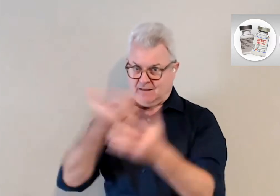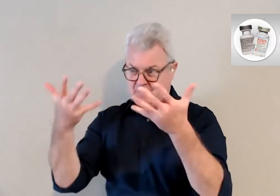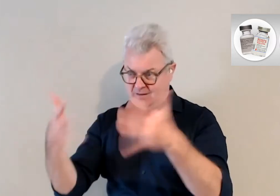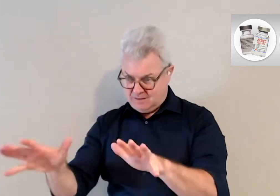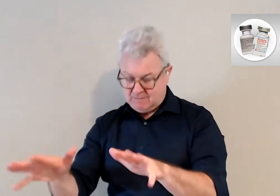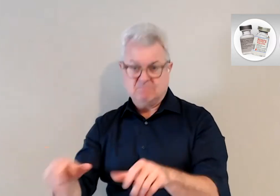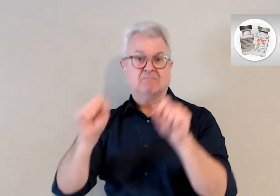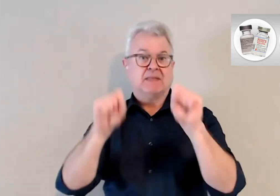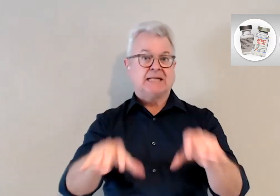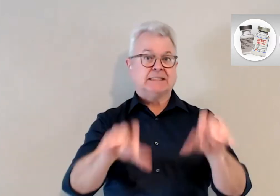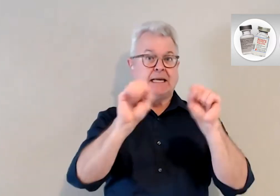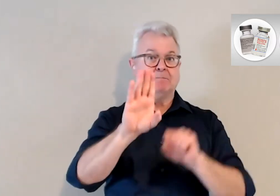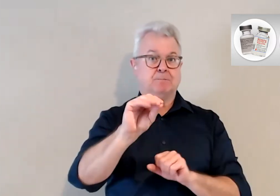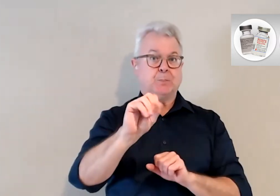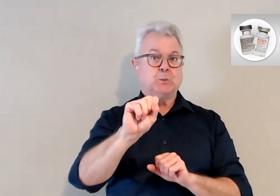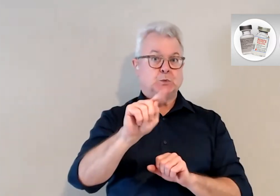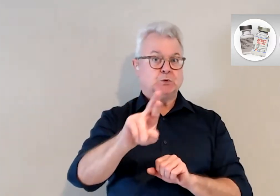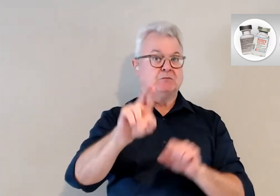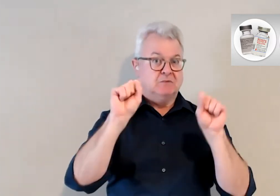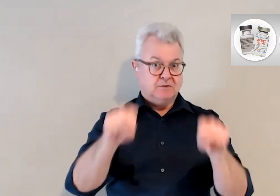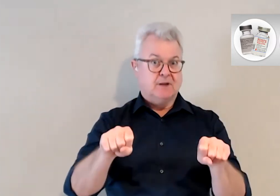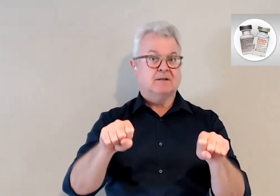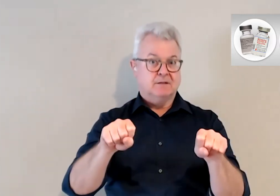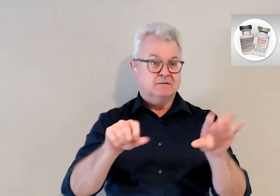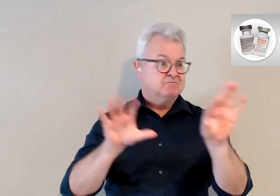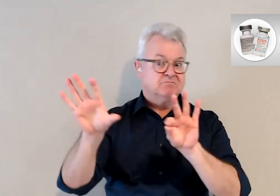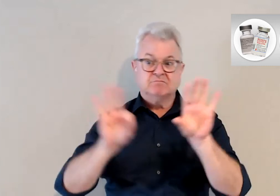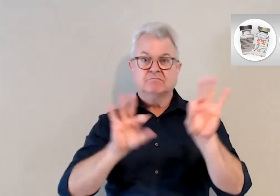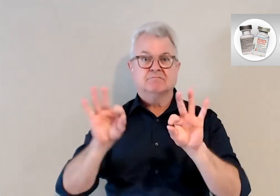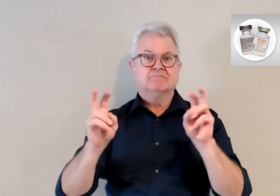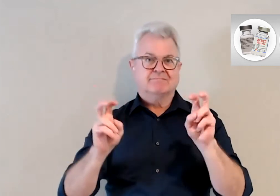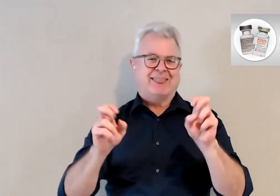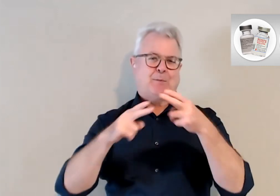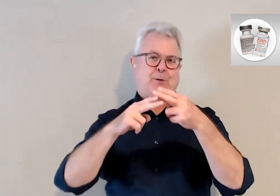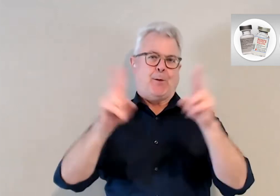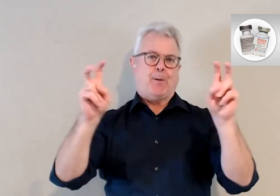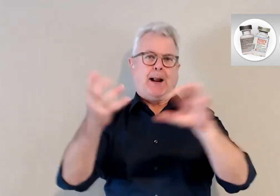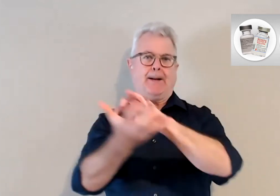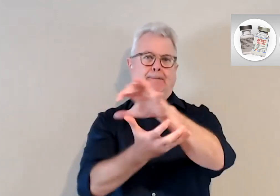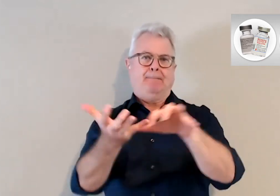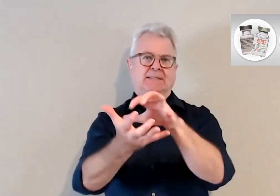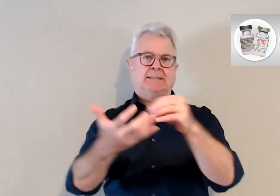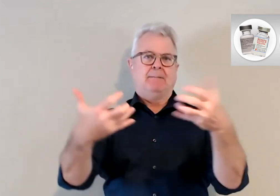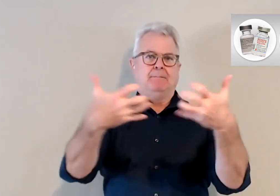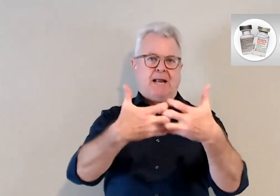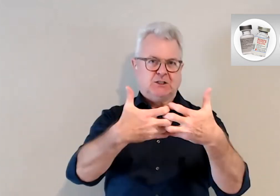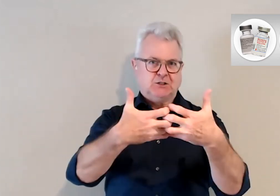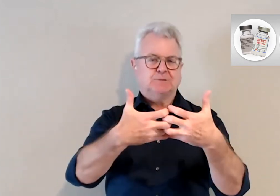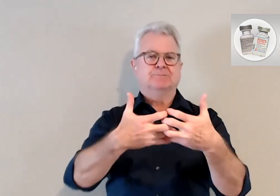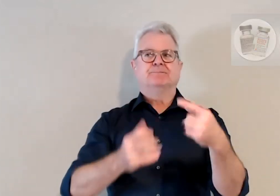a booster regardless of who provides it, by Moderna or Pfizer or Johnson Johnson. That's called the mix and match. So regardless of